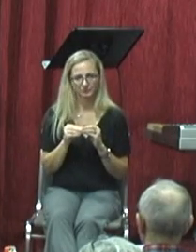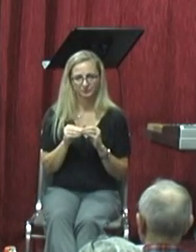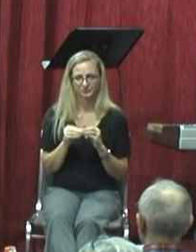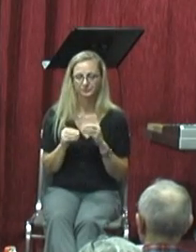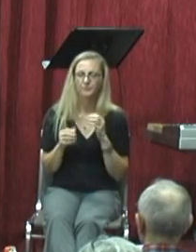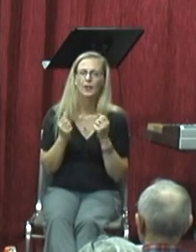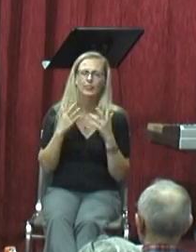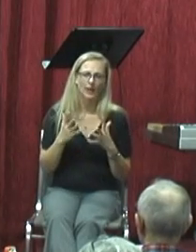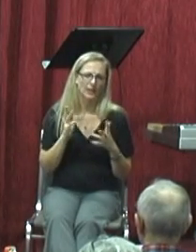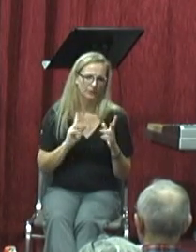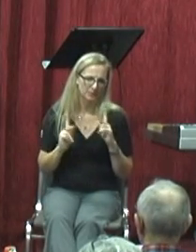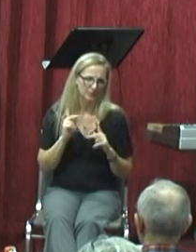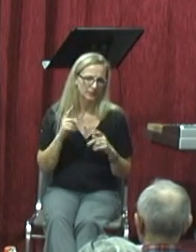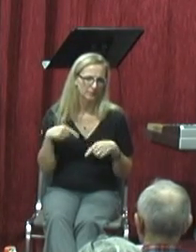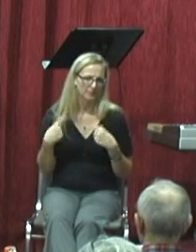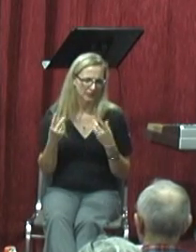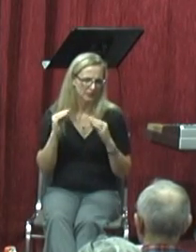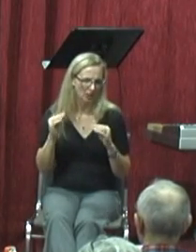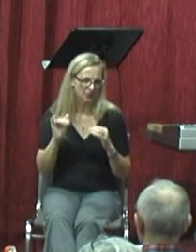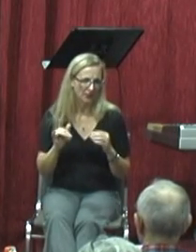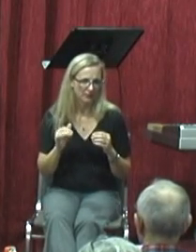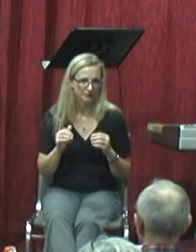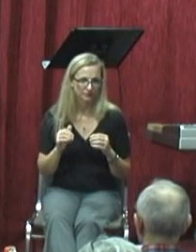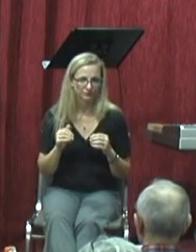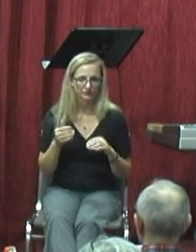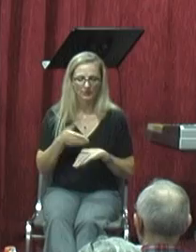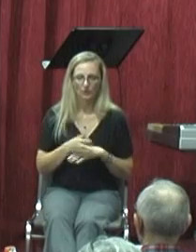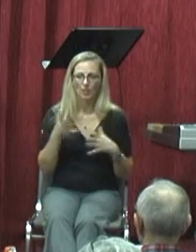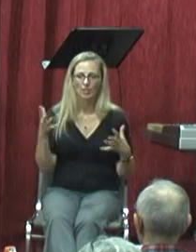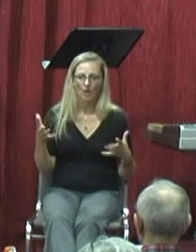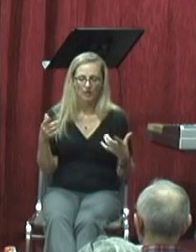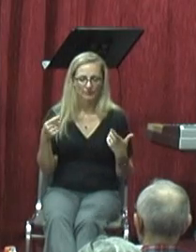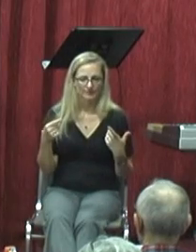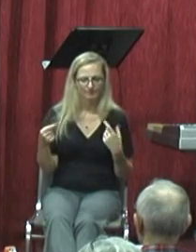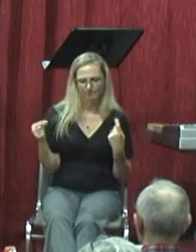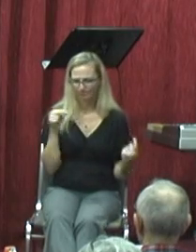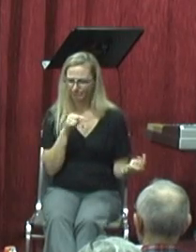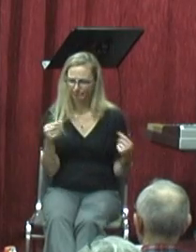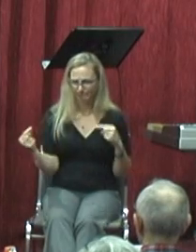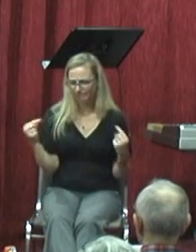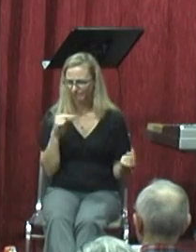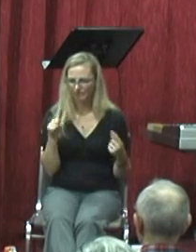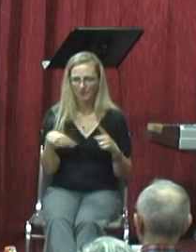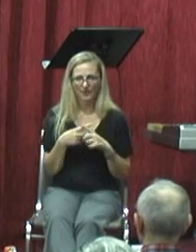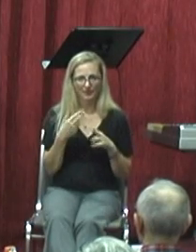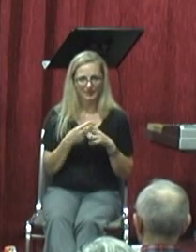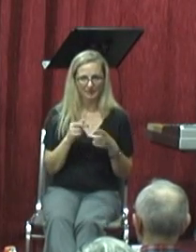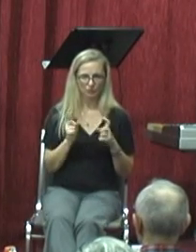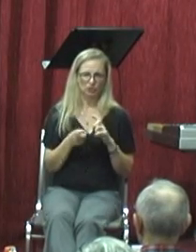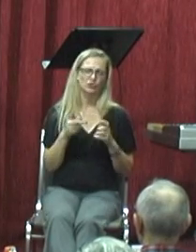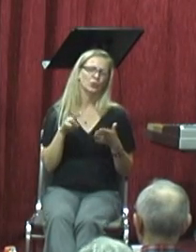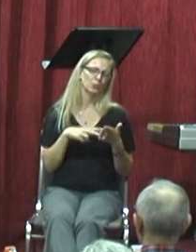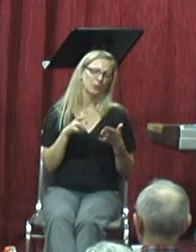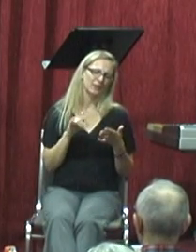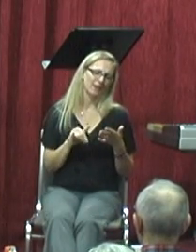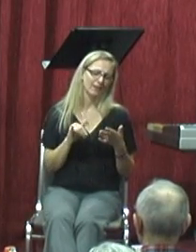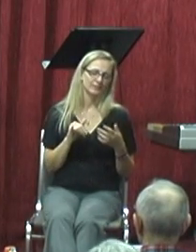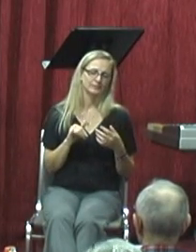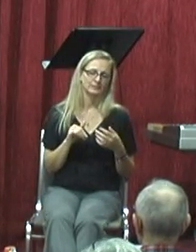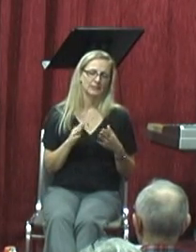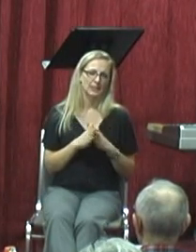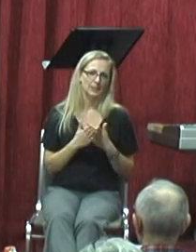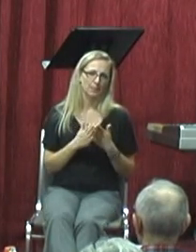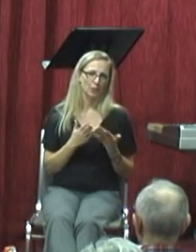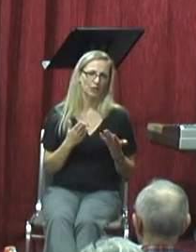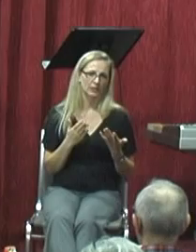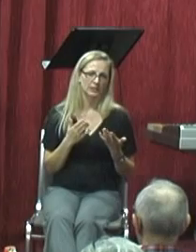taught. So after much contention about this name change, you can read about the contention in Paul Lieberman's book, Don't